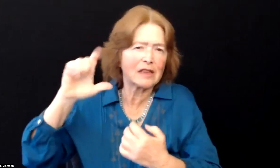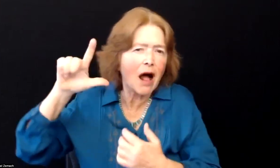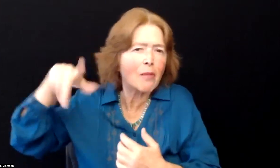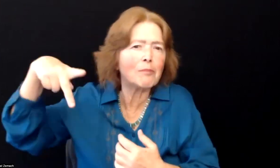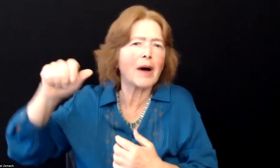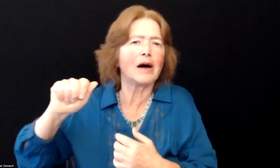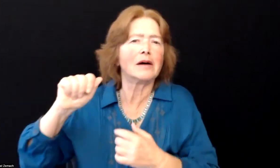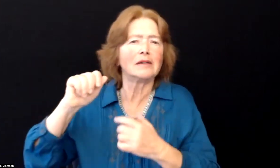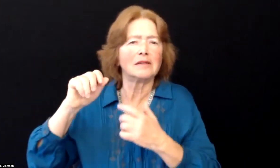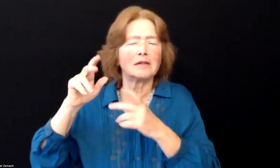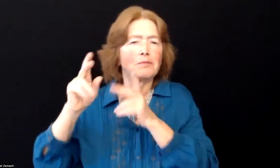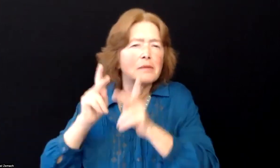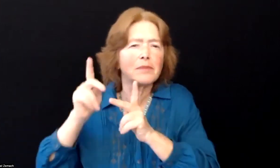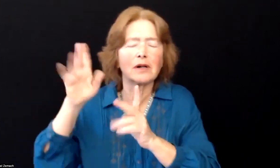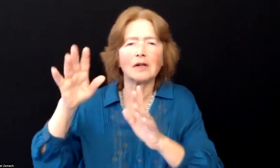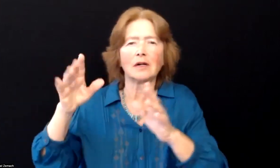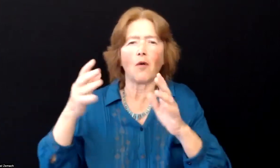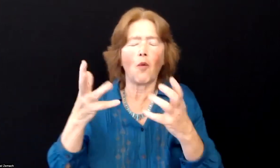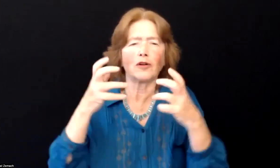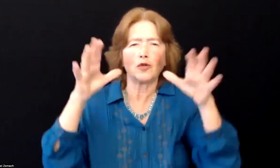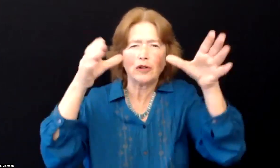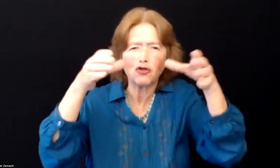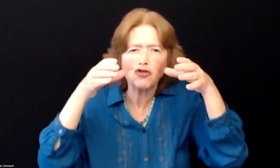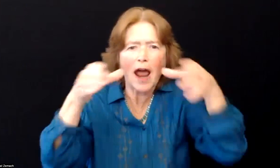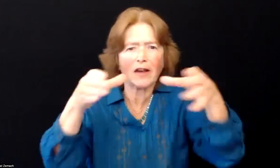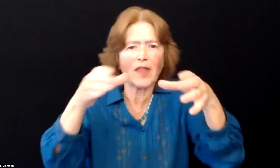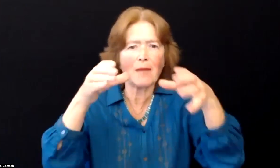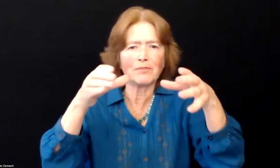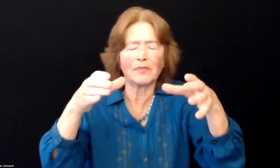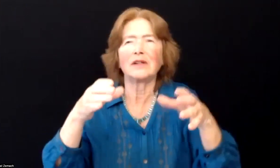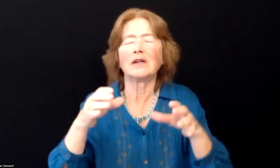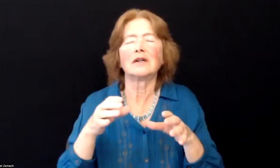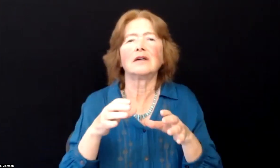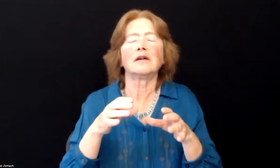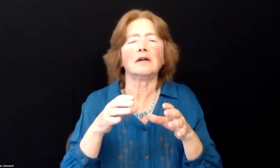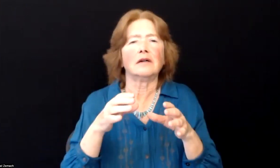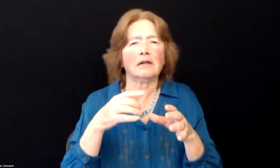the administrators and the SELPA directors, and I just wanted to shake them, like, wake up, like,